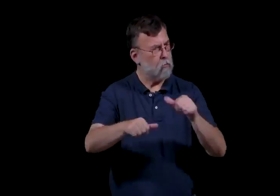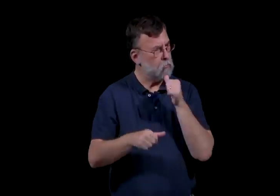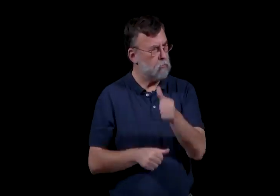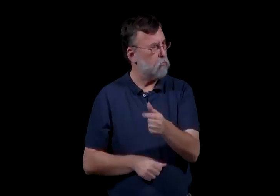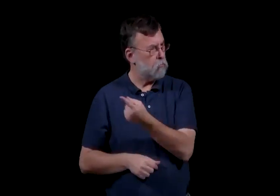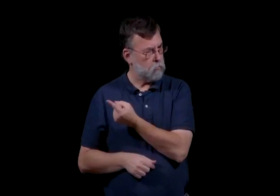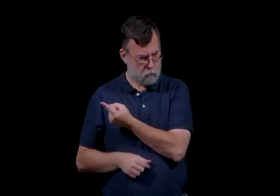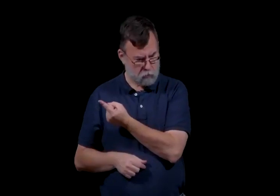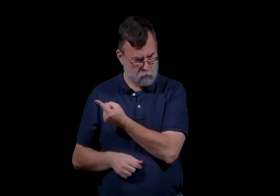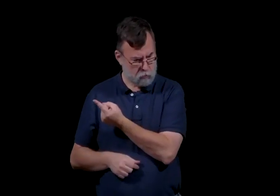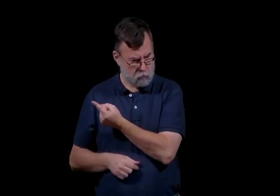They don't plant.